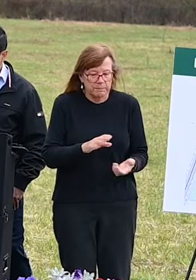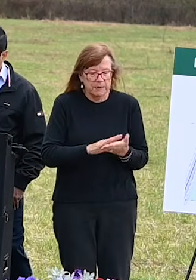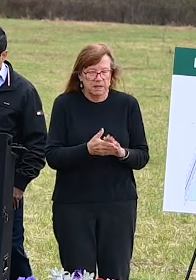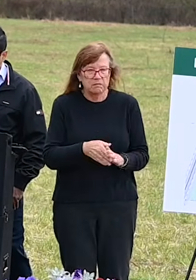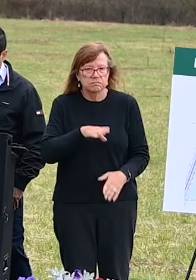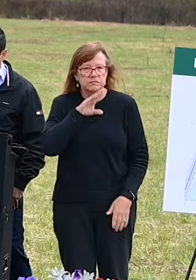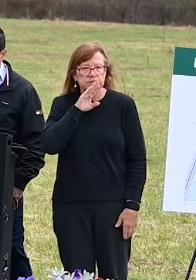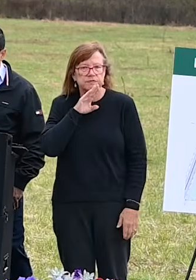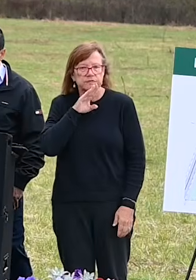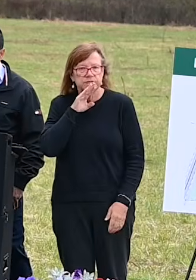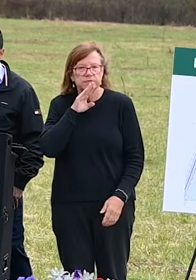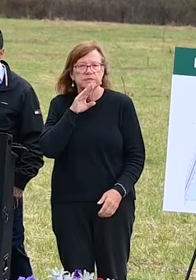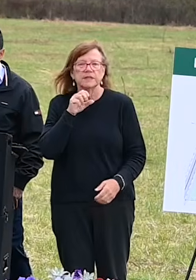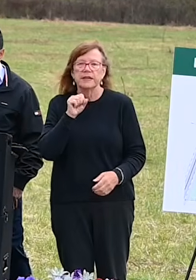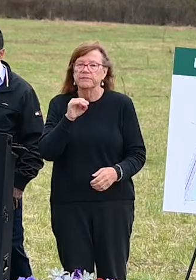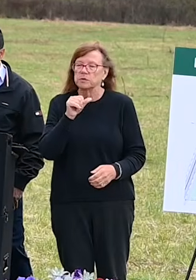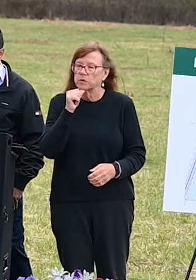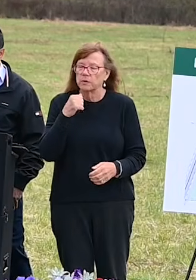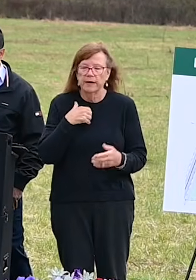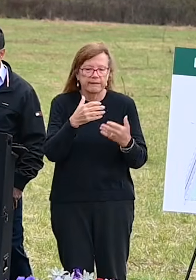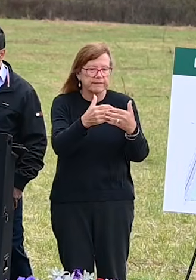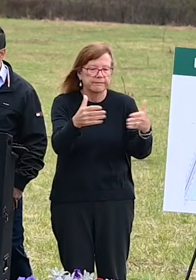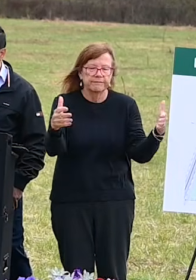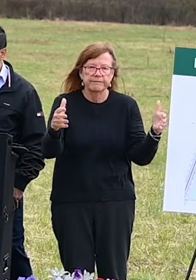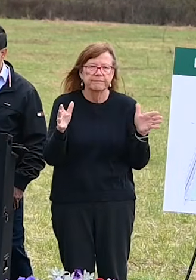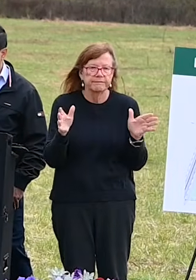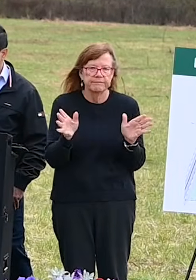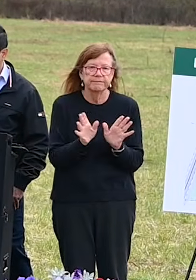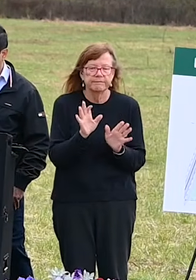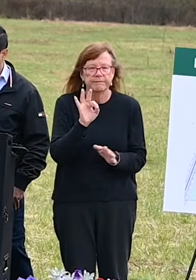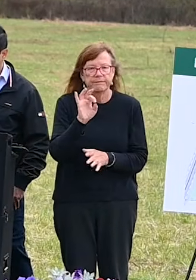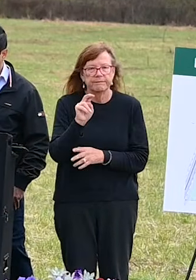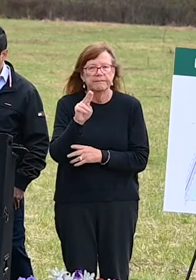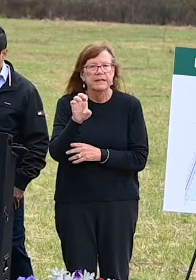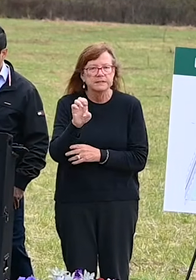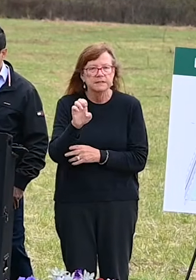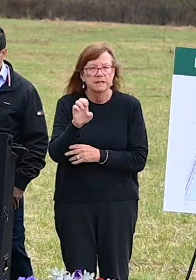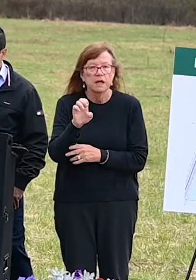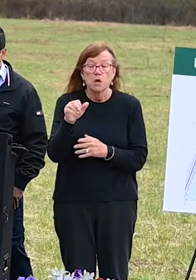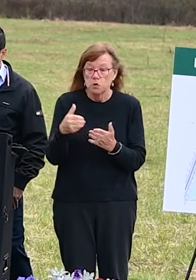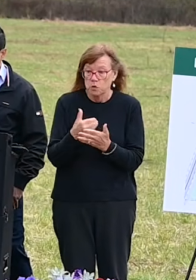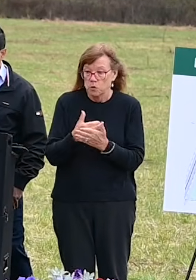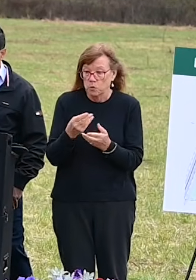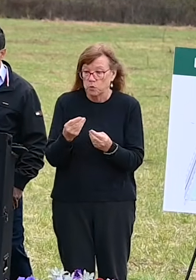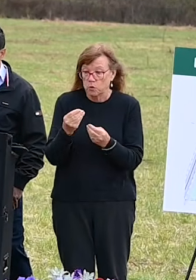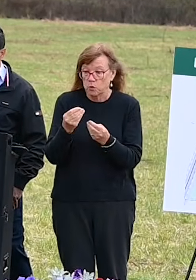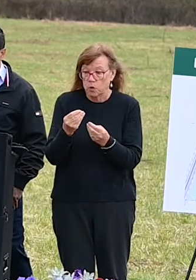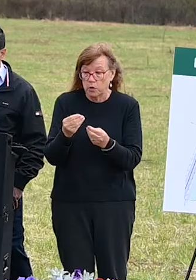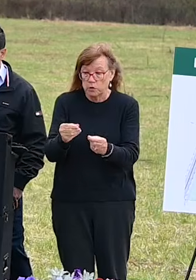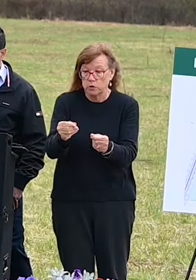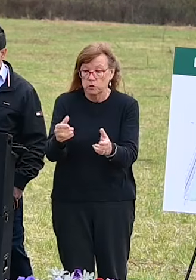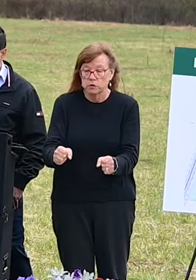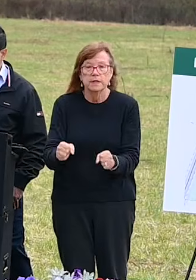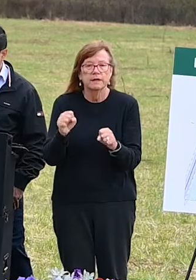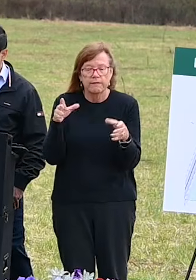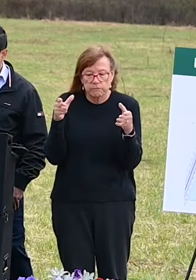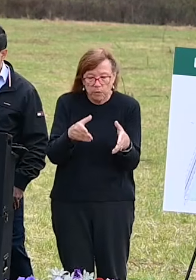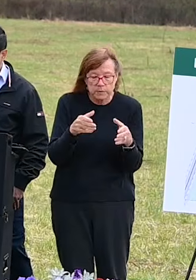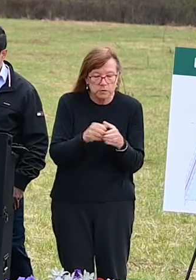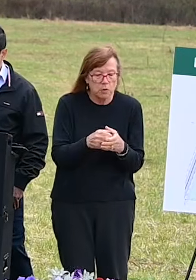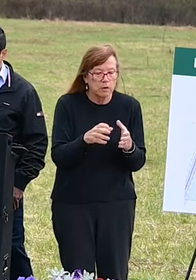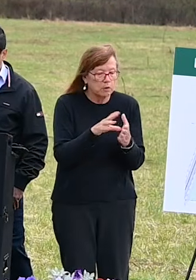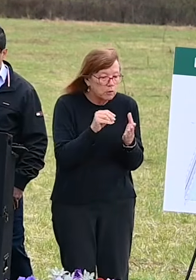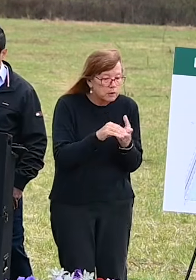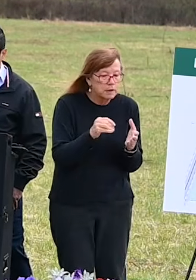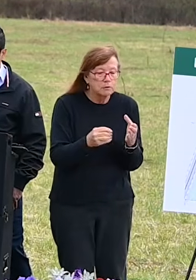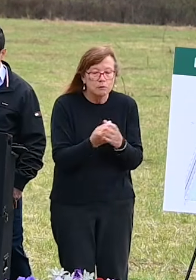discouraged. Having a fenced site means that new gardeners can focus on learning, growing, and enjoying the experience rather than battling